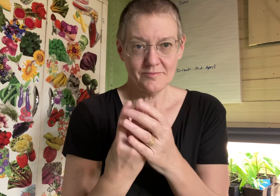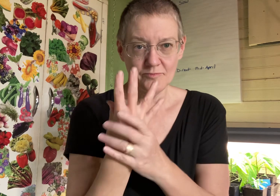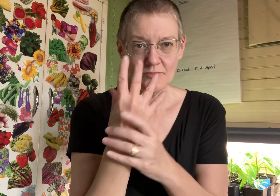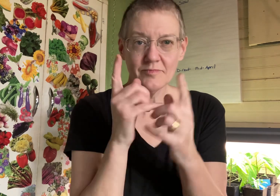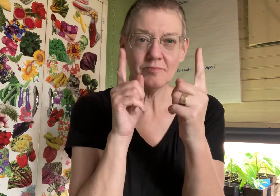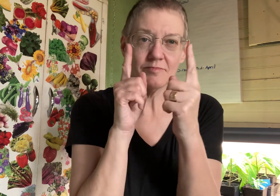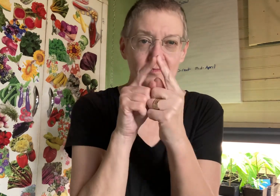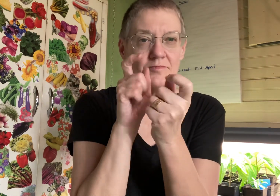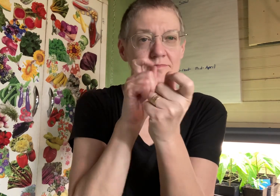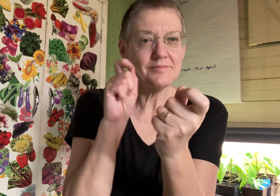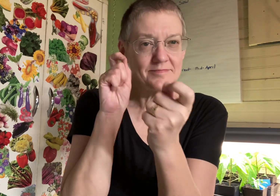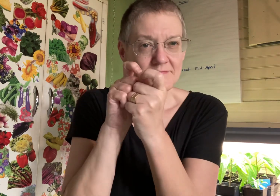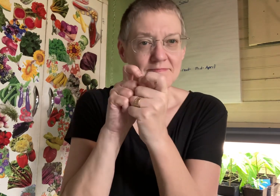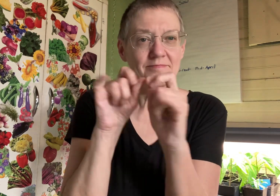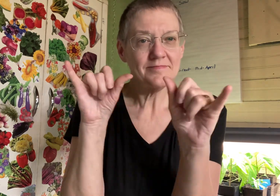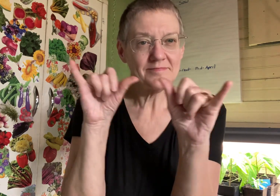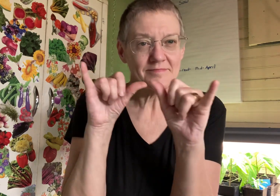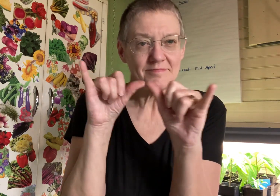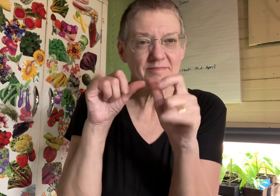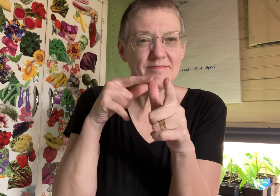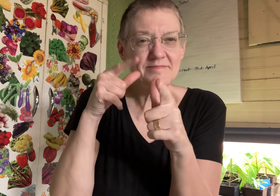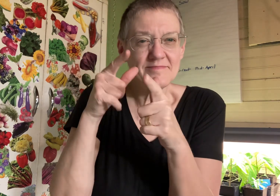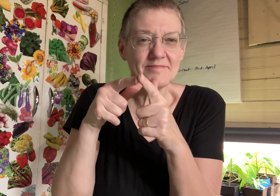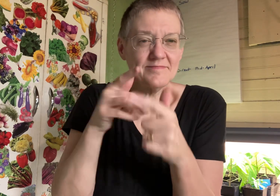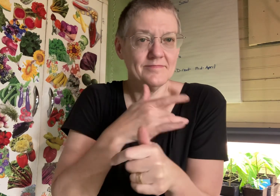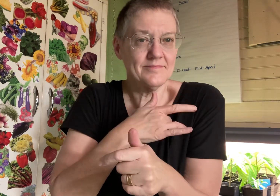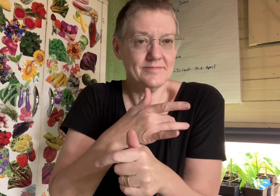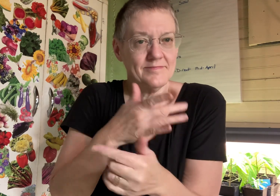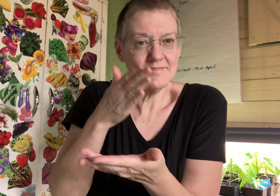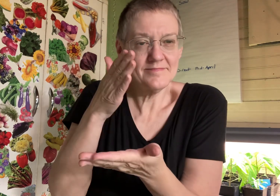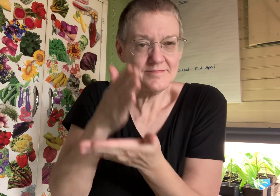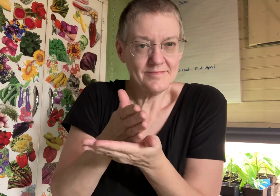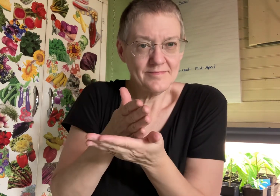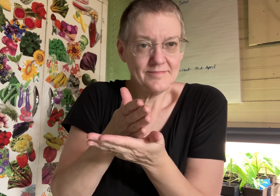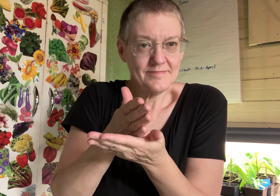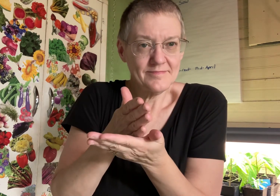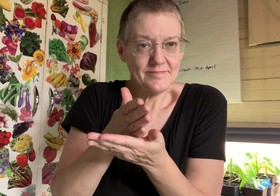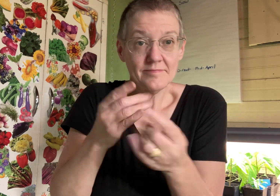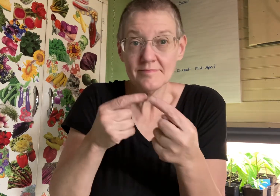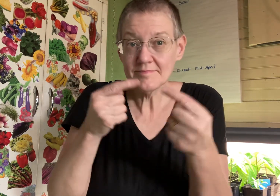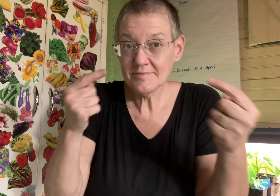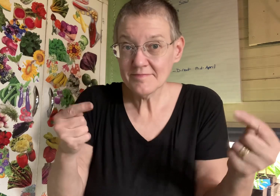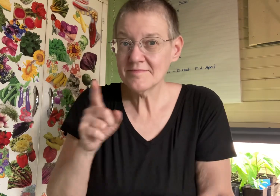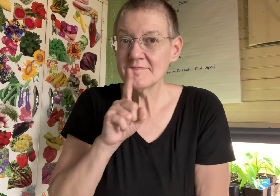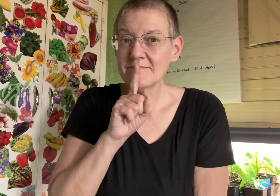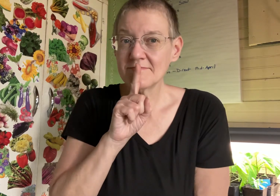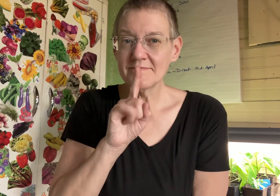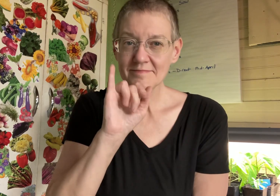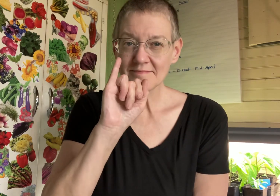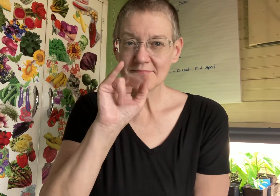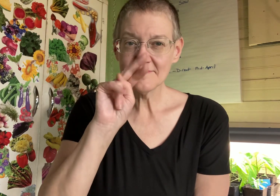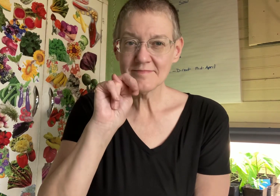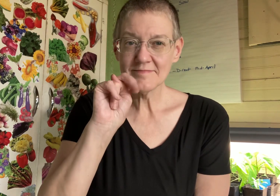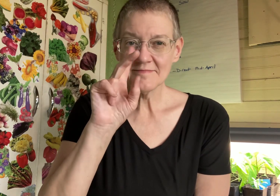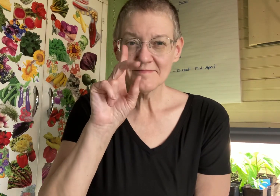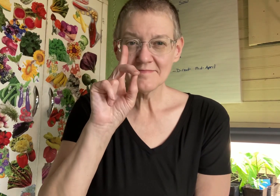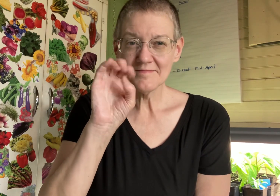That means it's going to grow to a specific height, size, and then basically stop. It's the